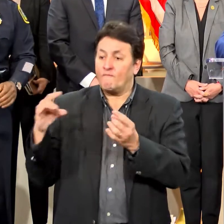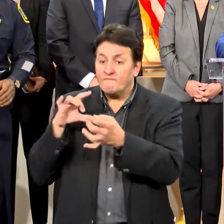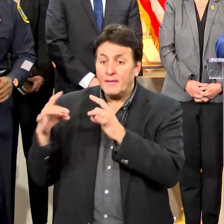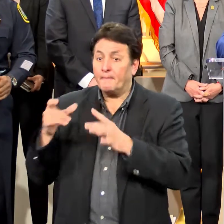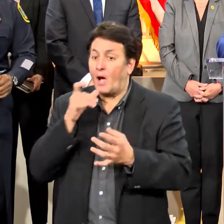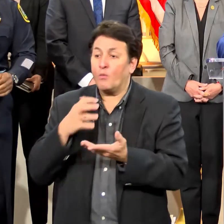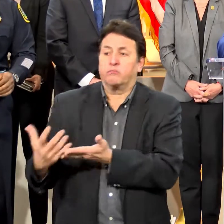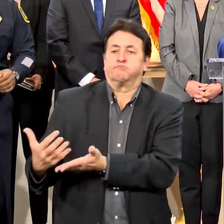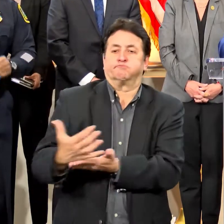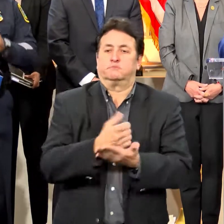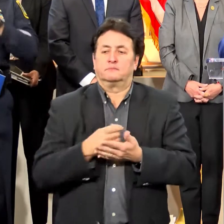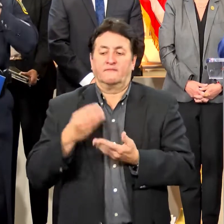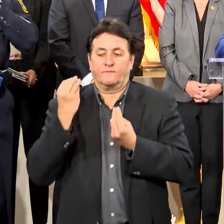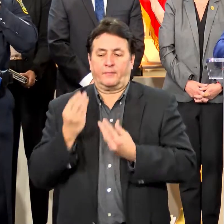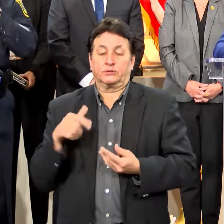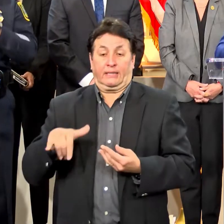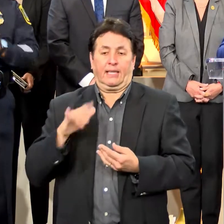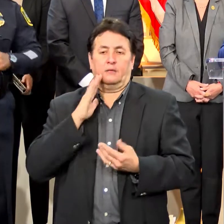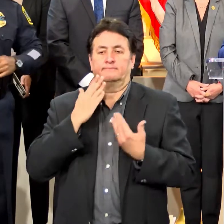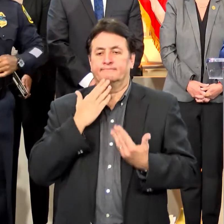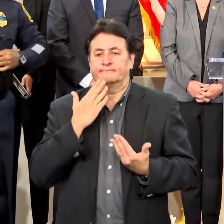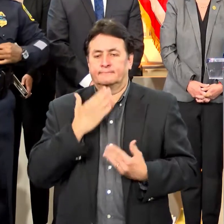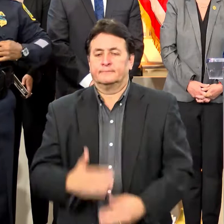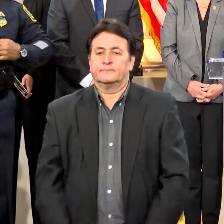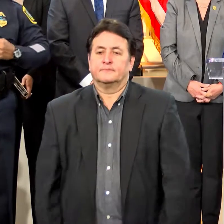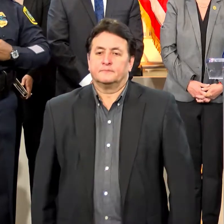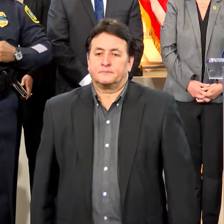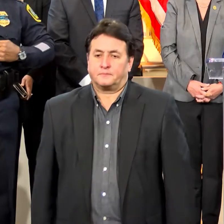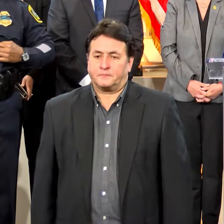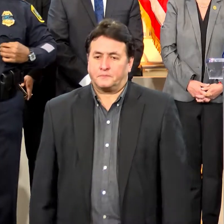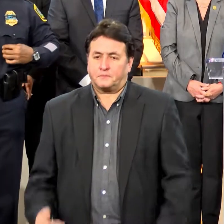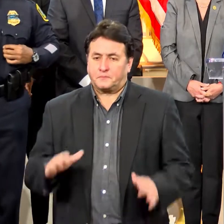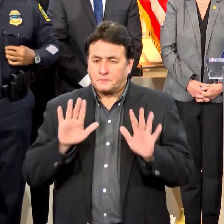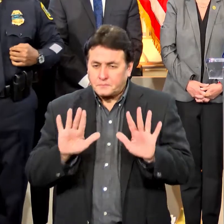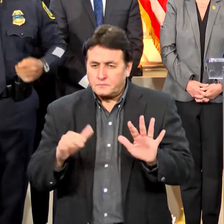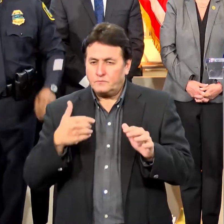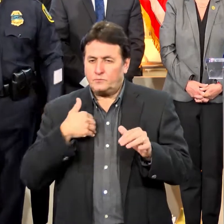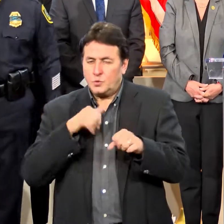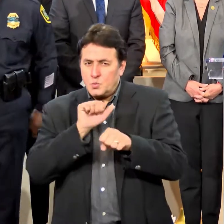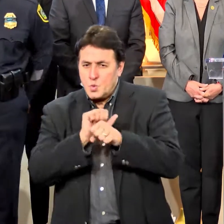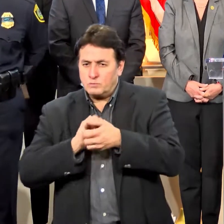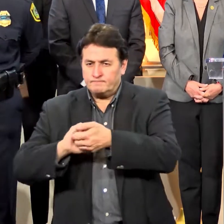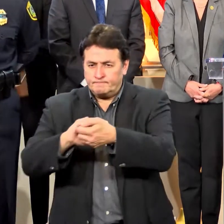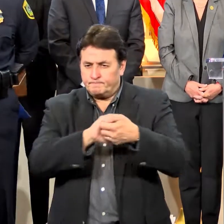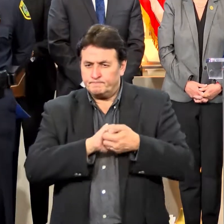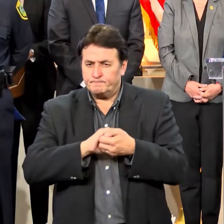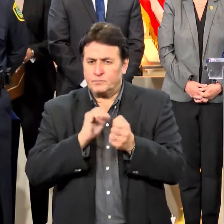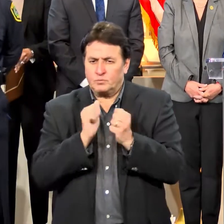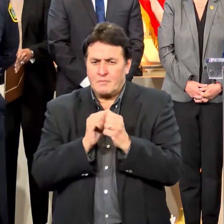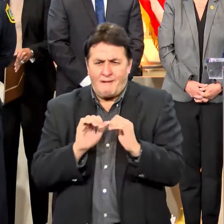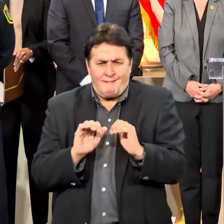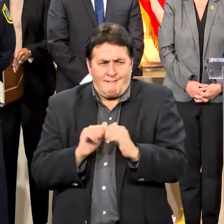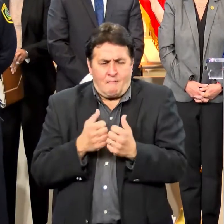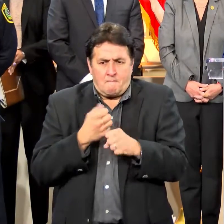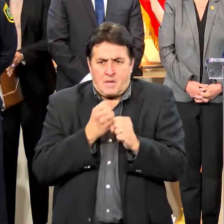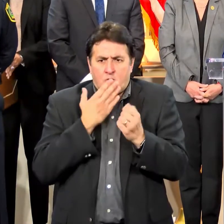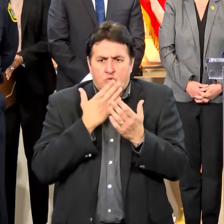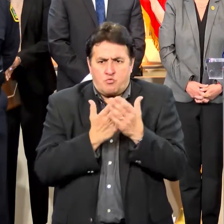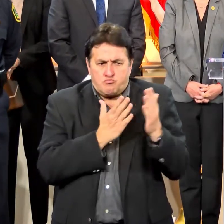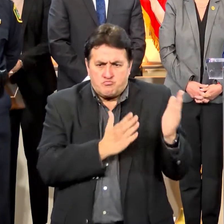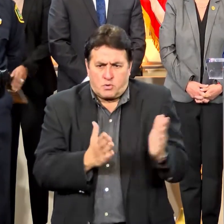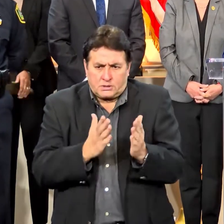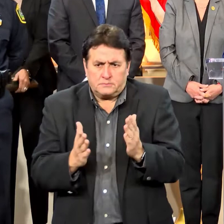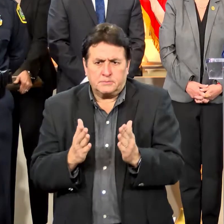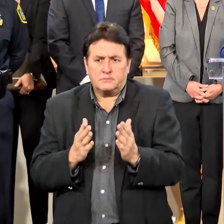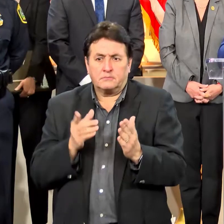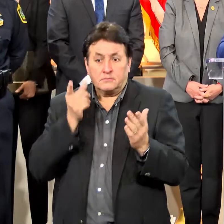And we have tried to talk with many to incorporate into a strategy that we think aligns and